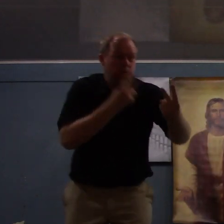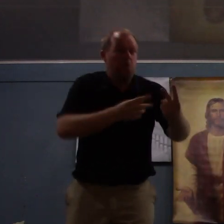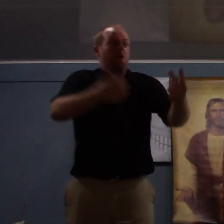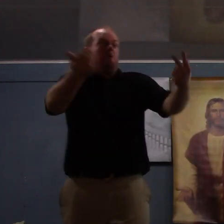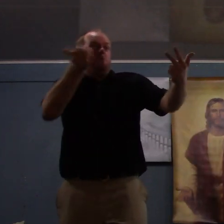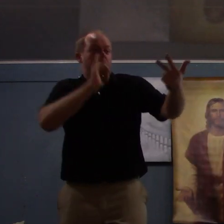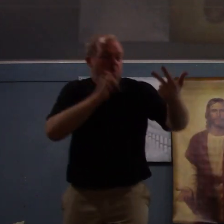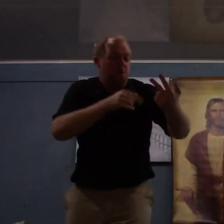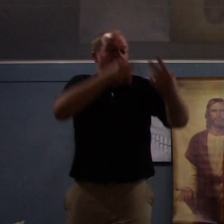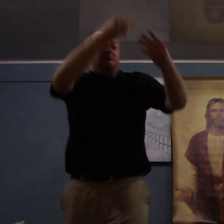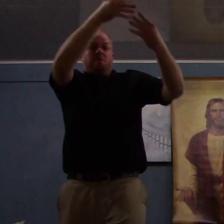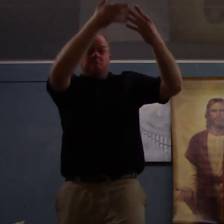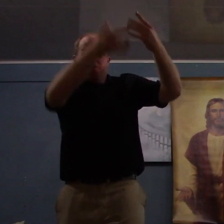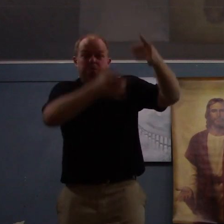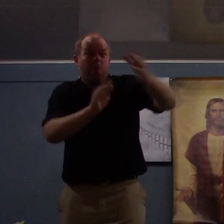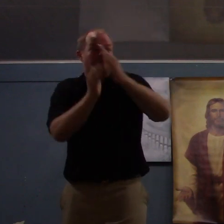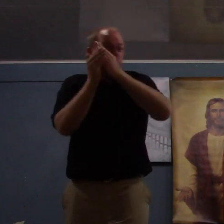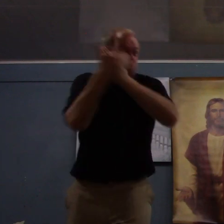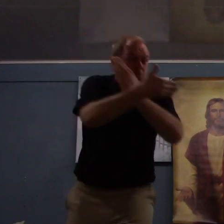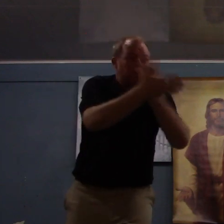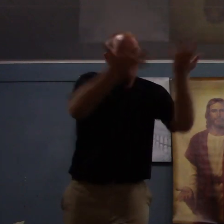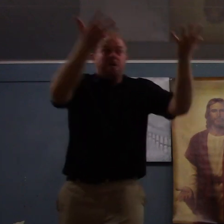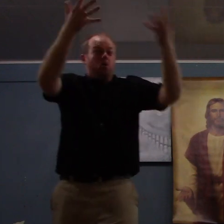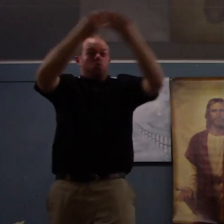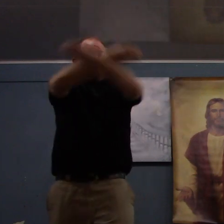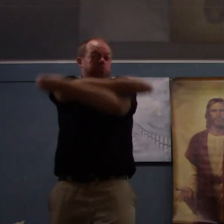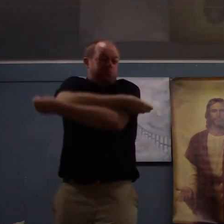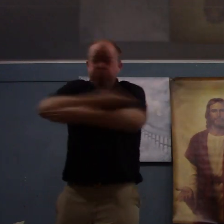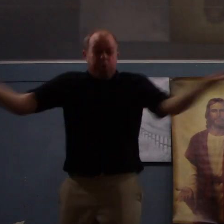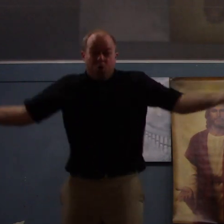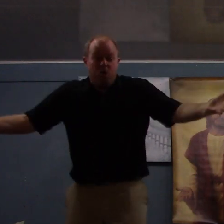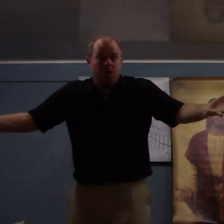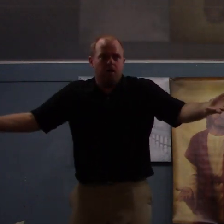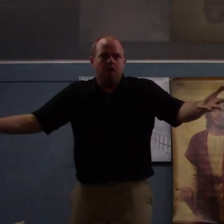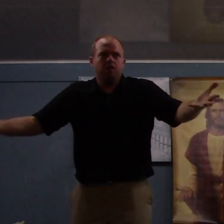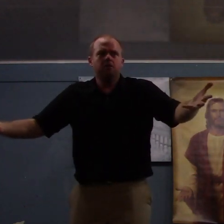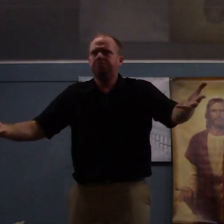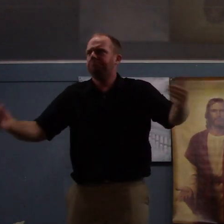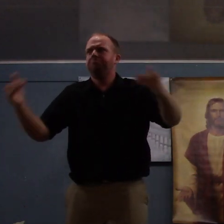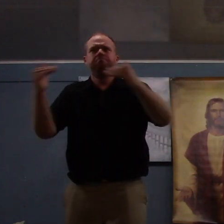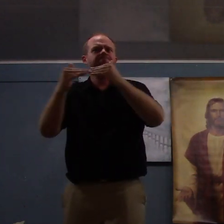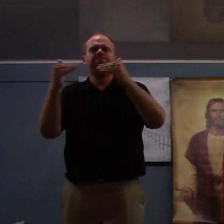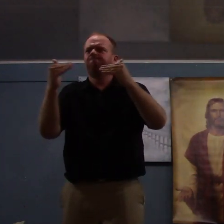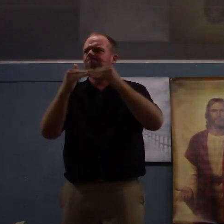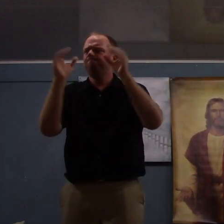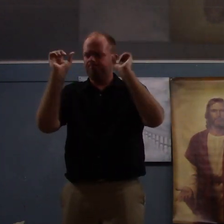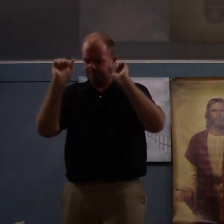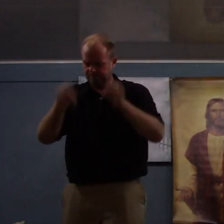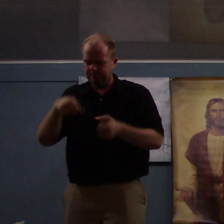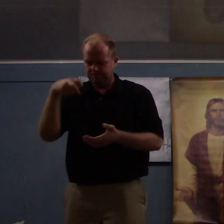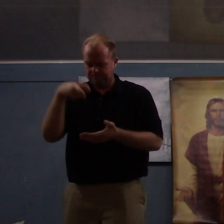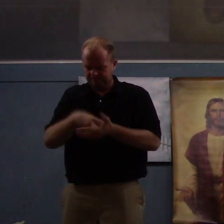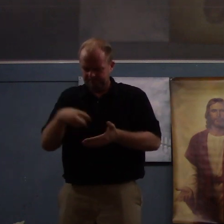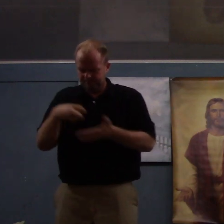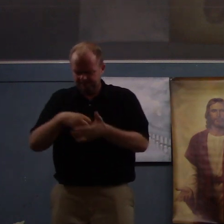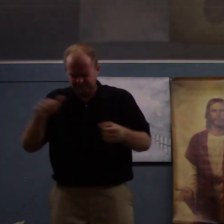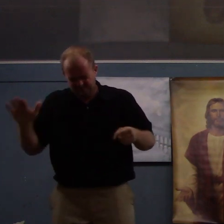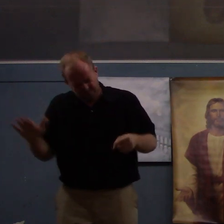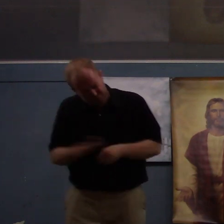Whoa! Maybe we see that person, he's so bad. He has all those sins. But he